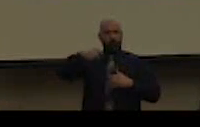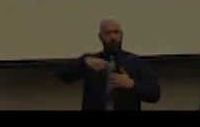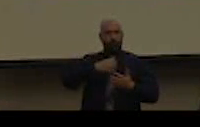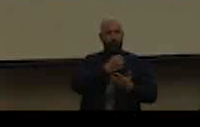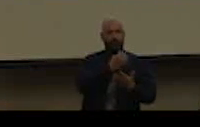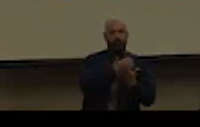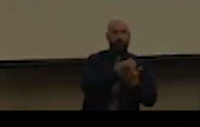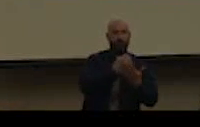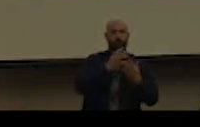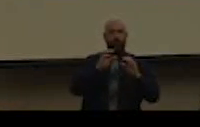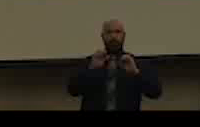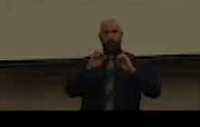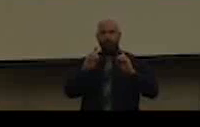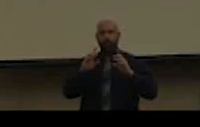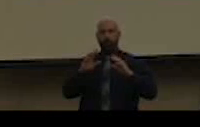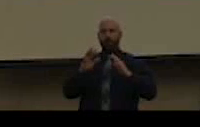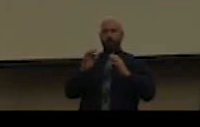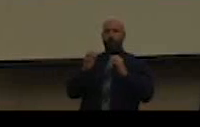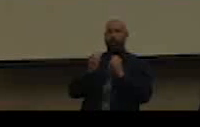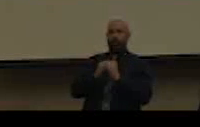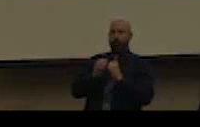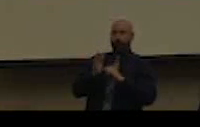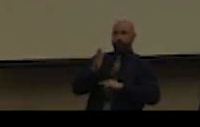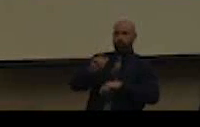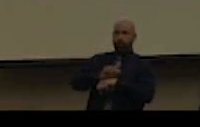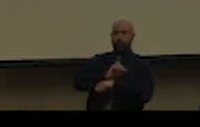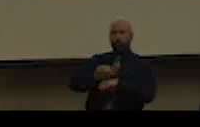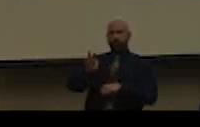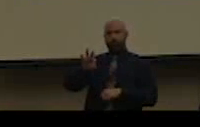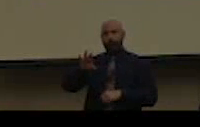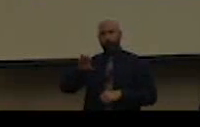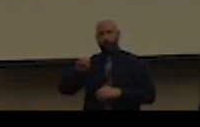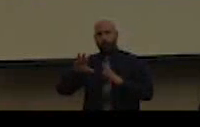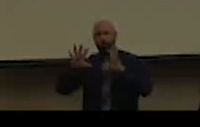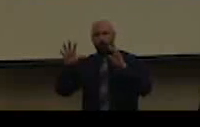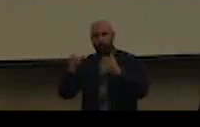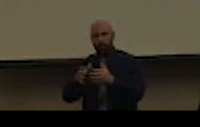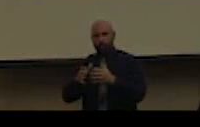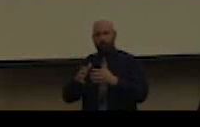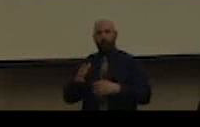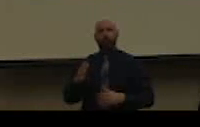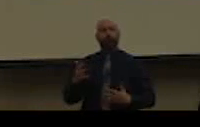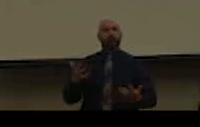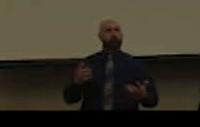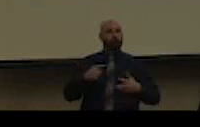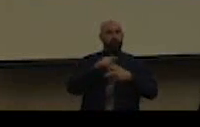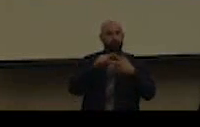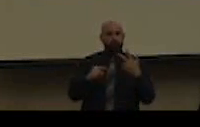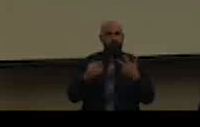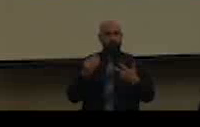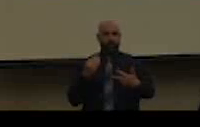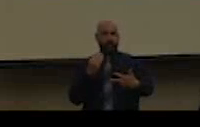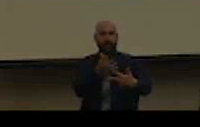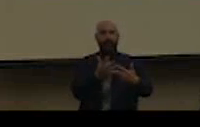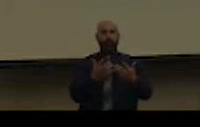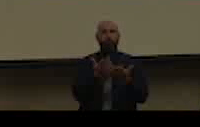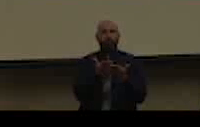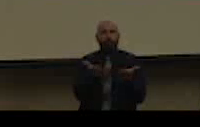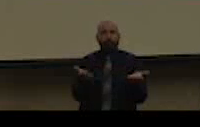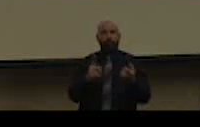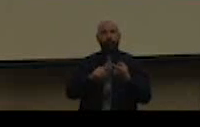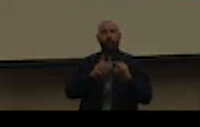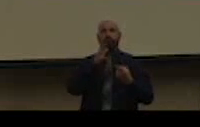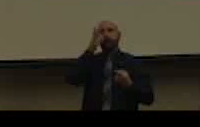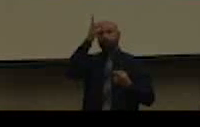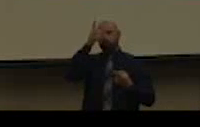educationally, with our future workforce, and just giving resources to parents that don't